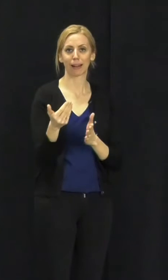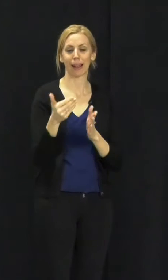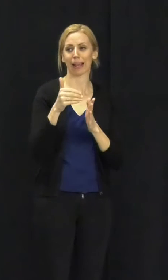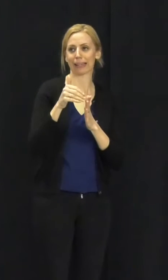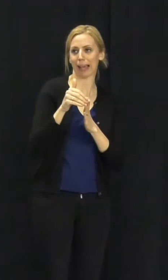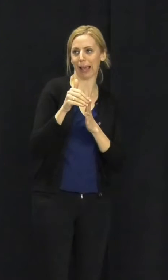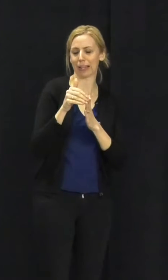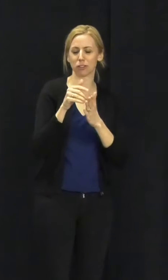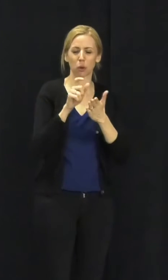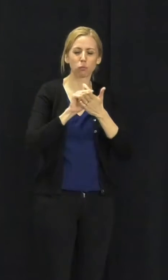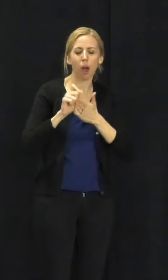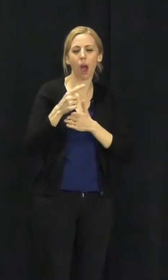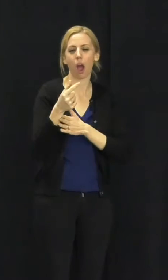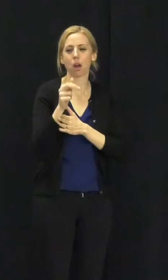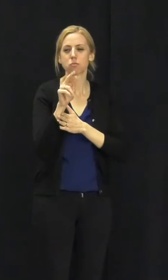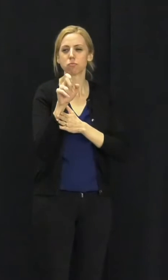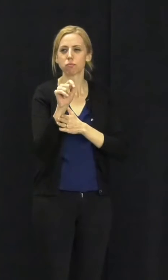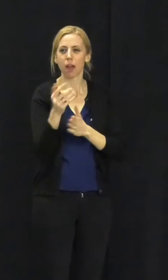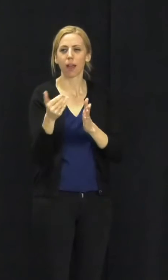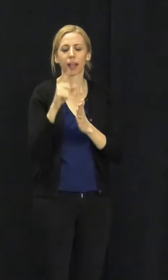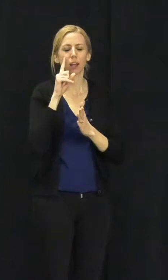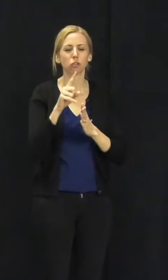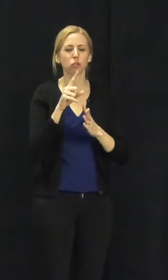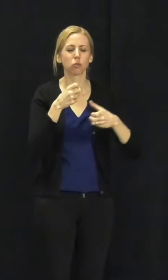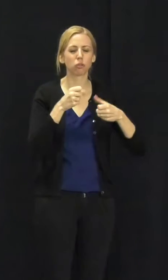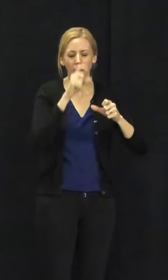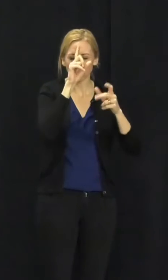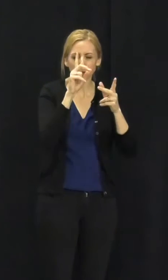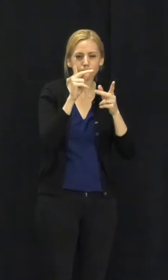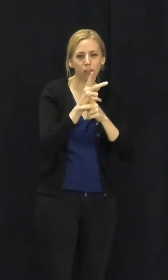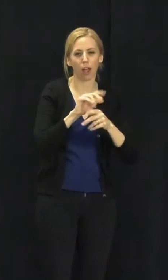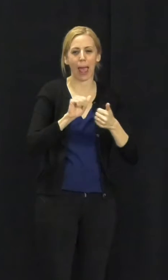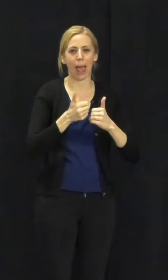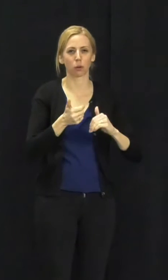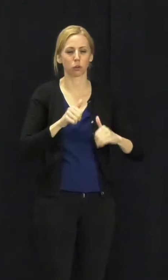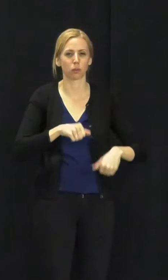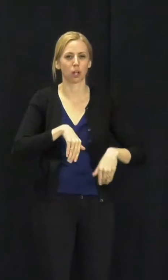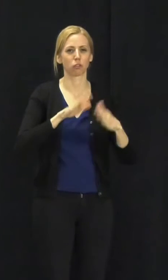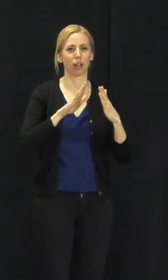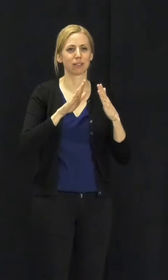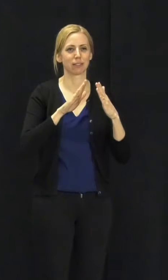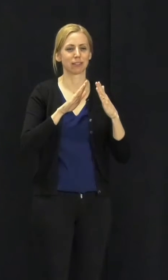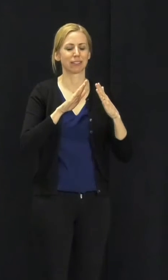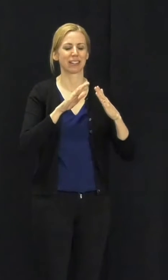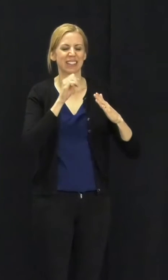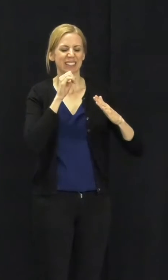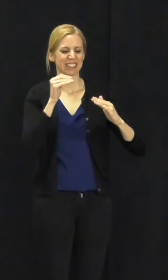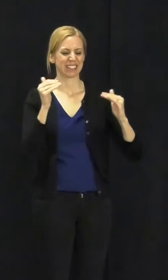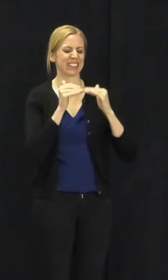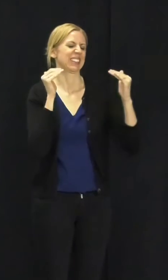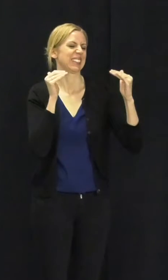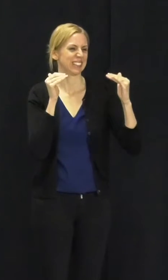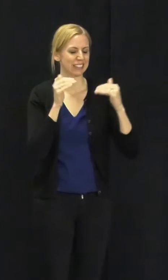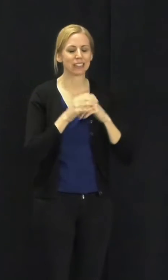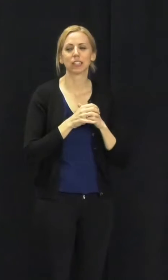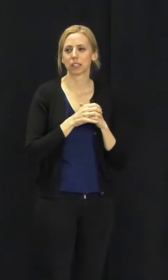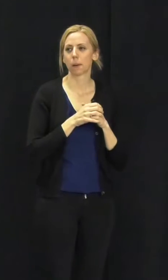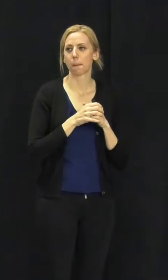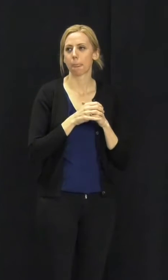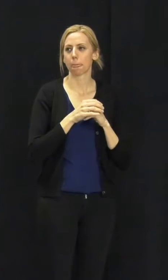So, and you can also follow the funding for that, right? So here in New York State, the New York State Council for the Arts in